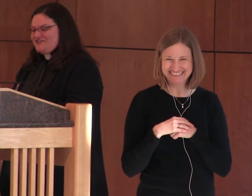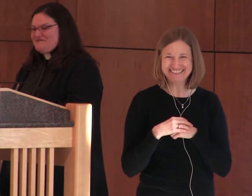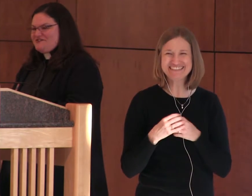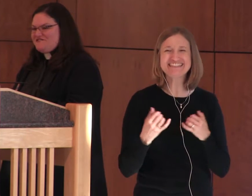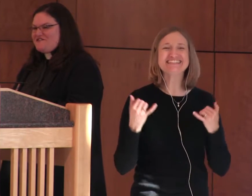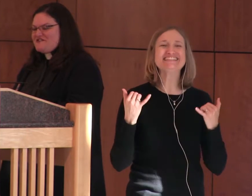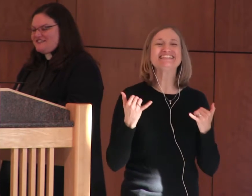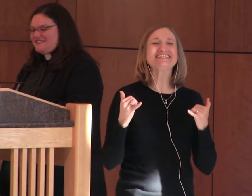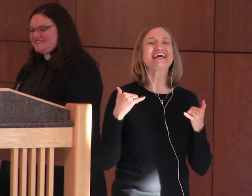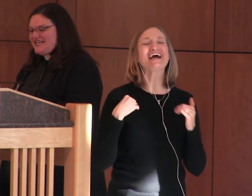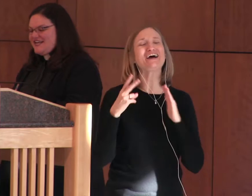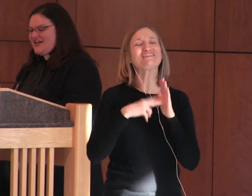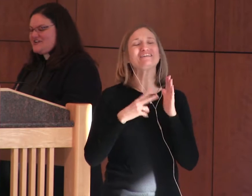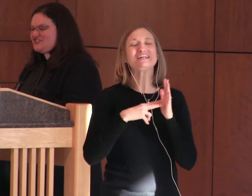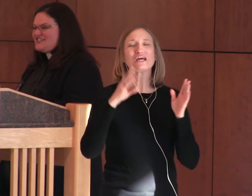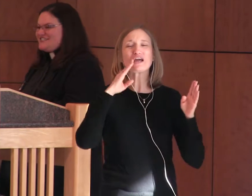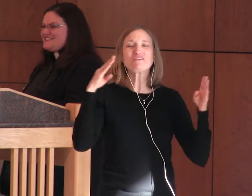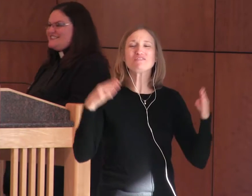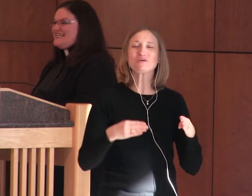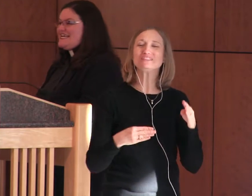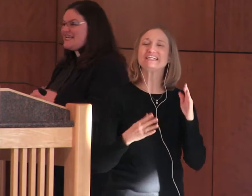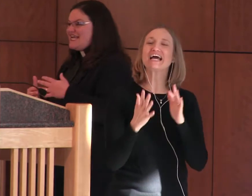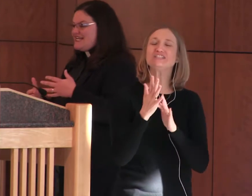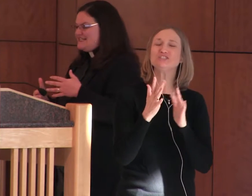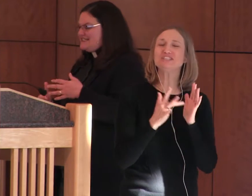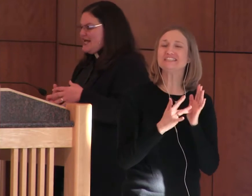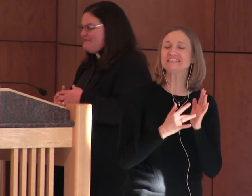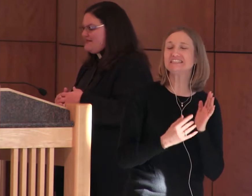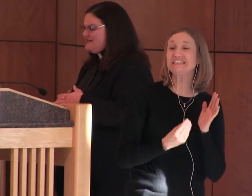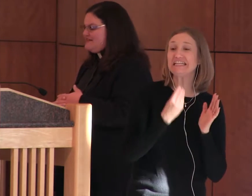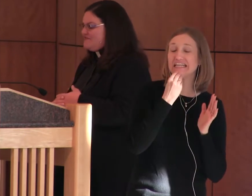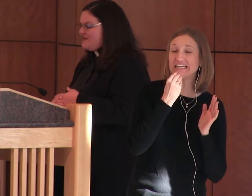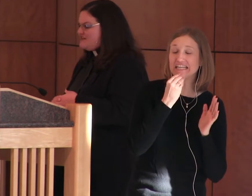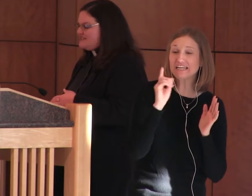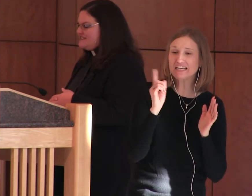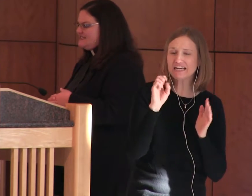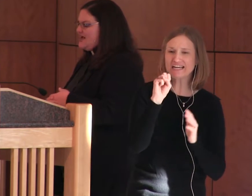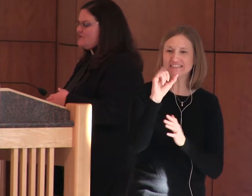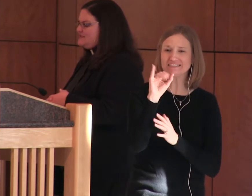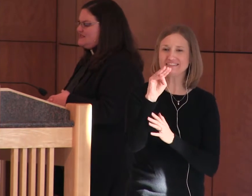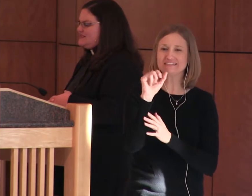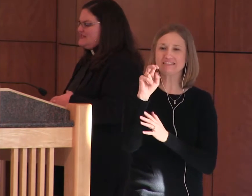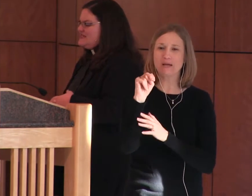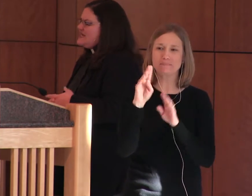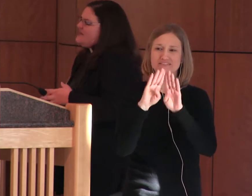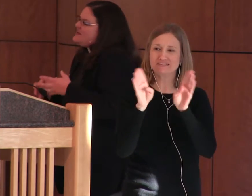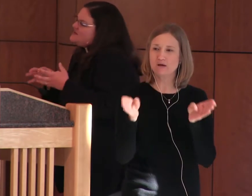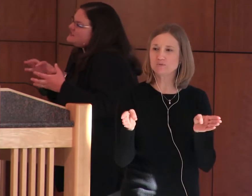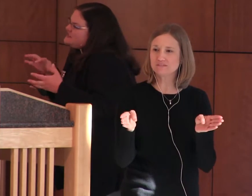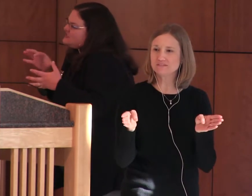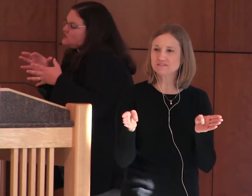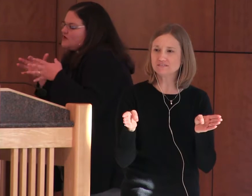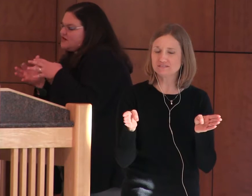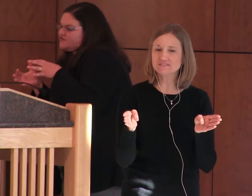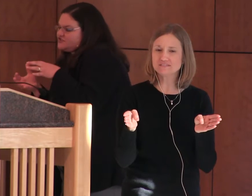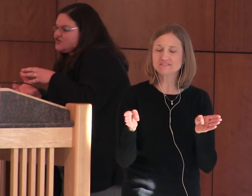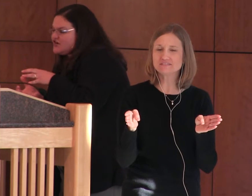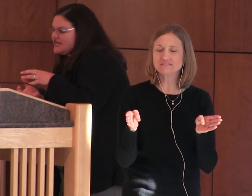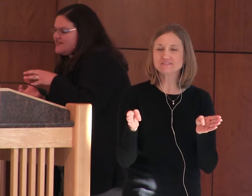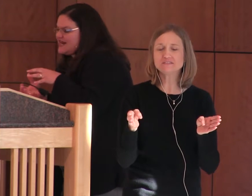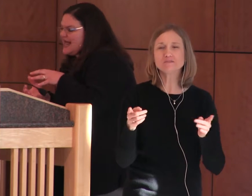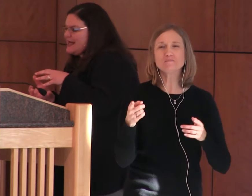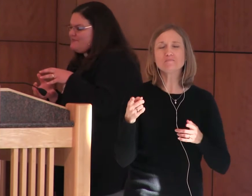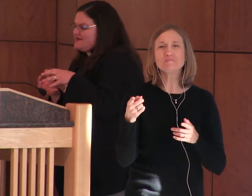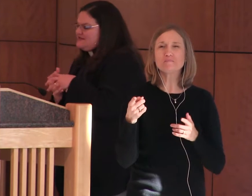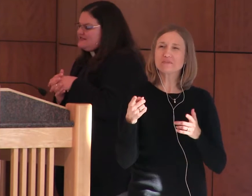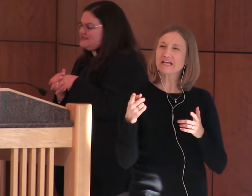Today, our scripture focuses in on Jesus eating at Simon the Pharisee's house. And there's this sort of